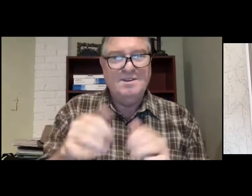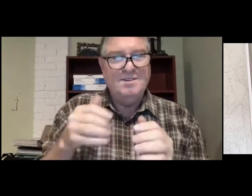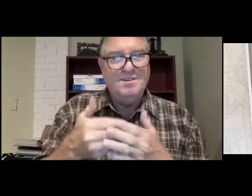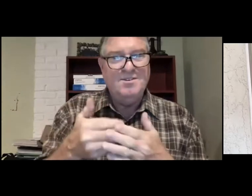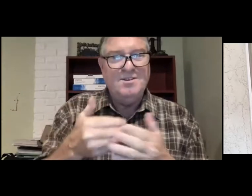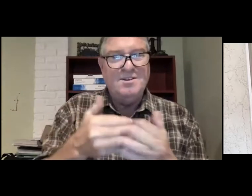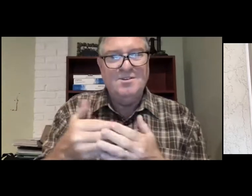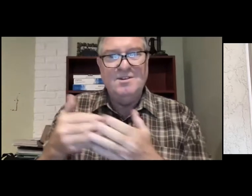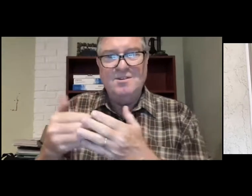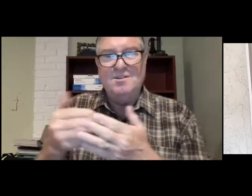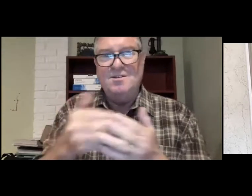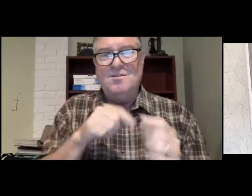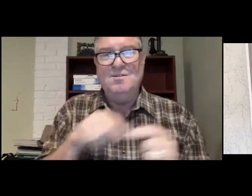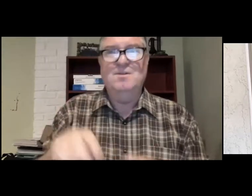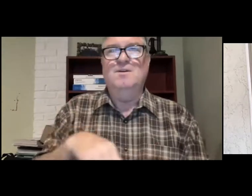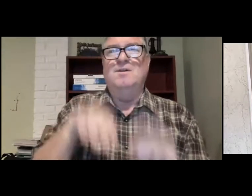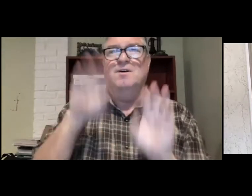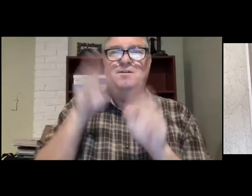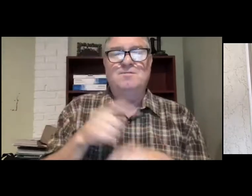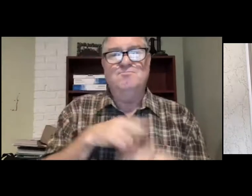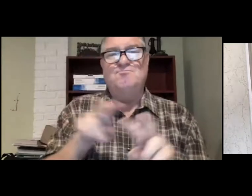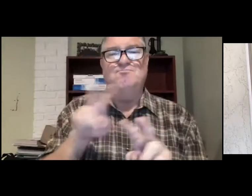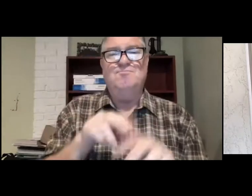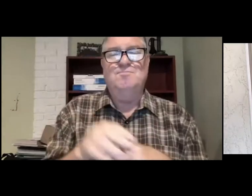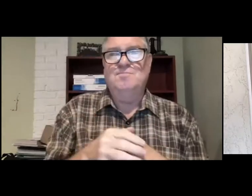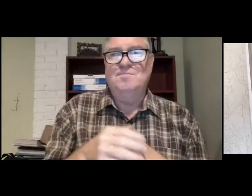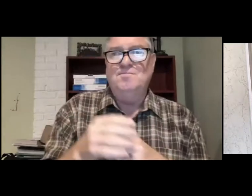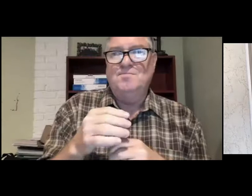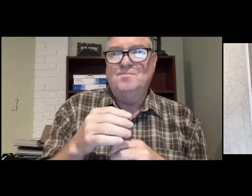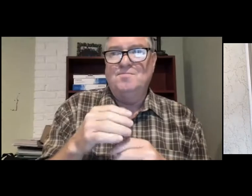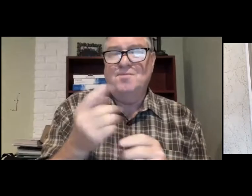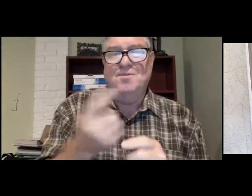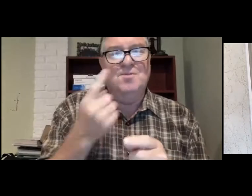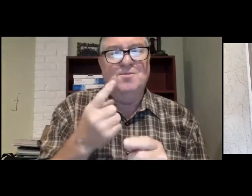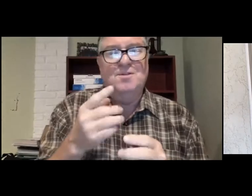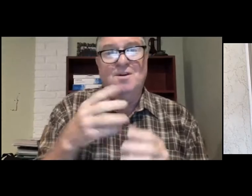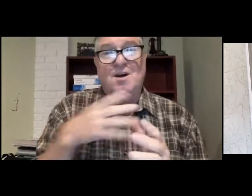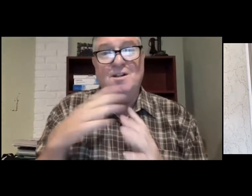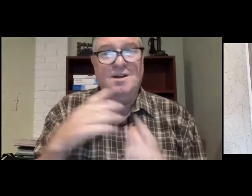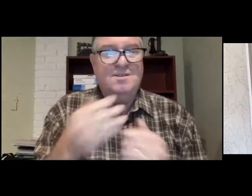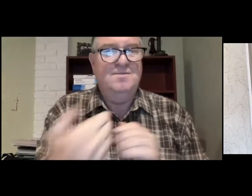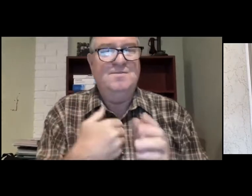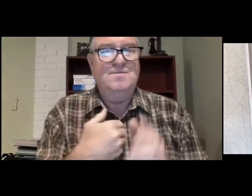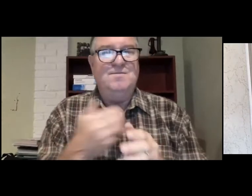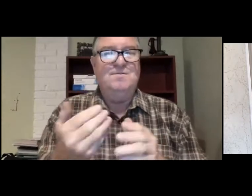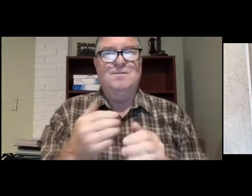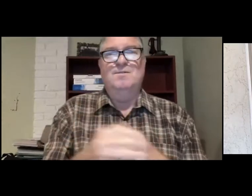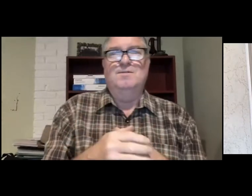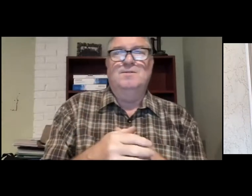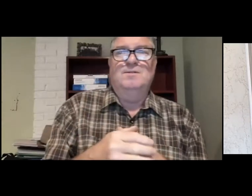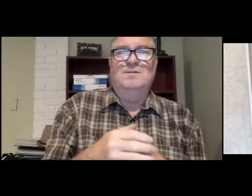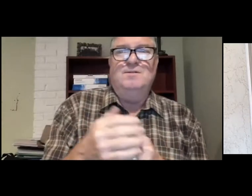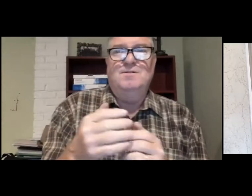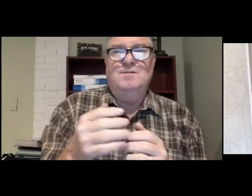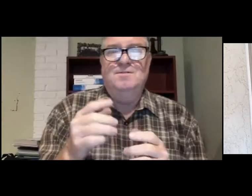friends. They were close to each other while I was growing up and I watched them. And on holidays,